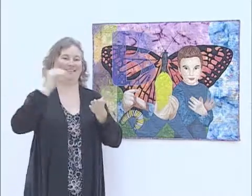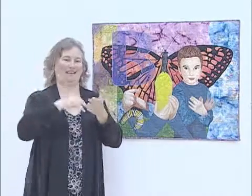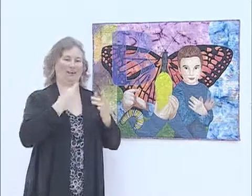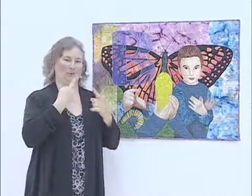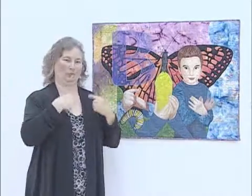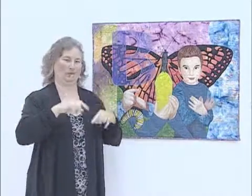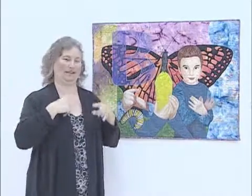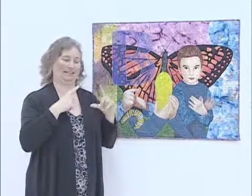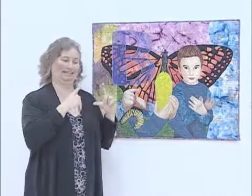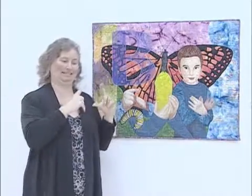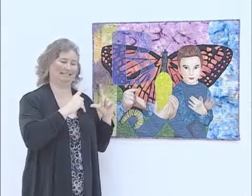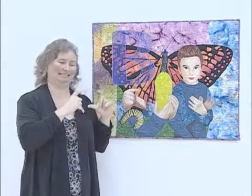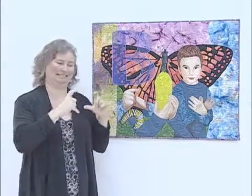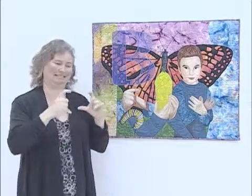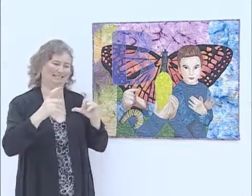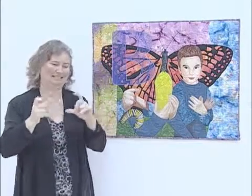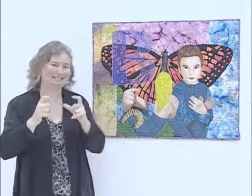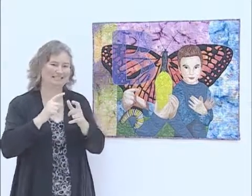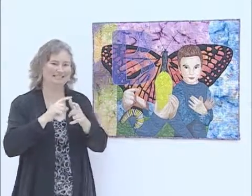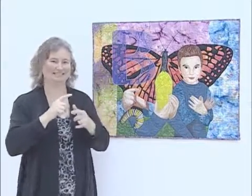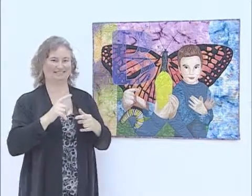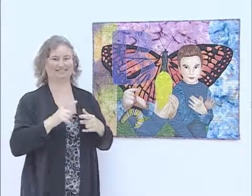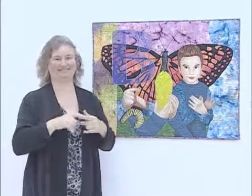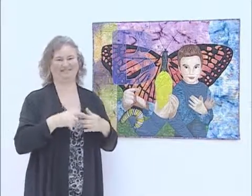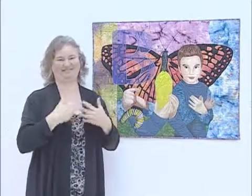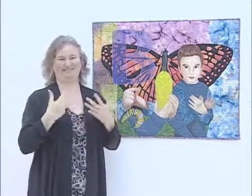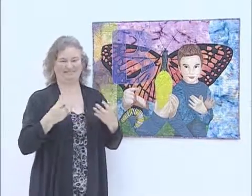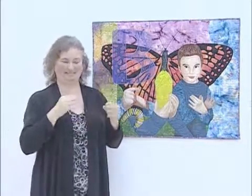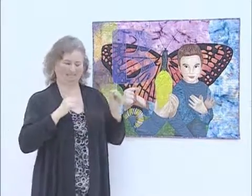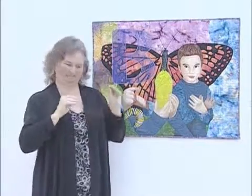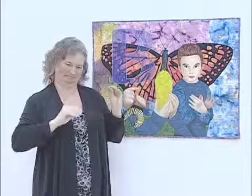over again for me while I took a series of pictures of him.